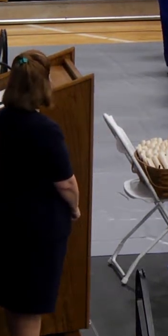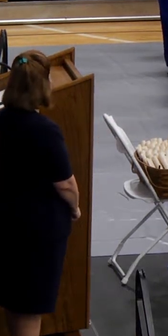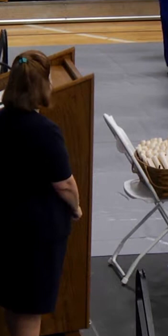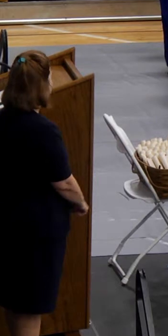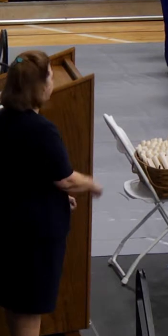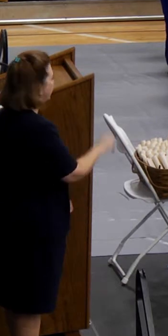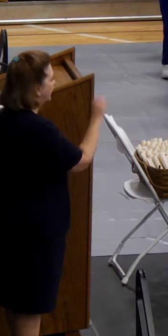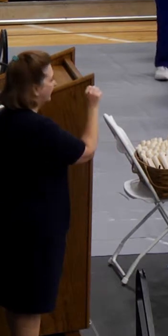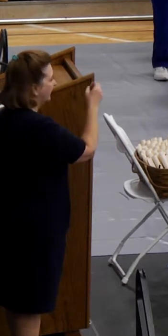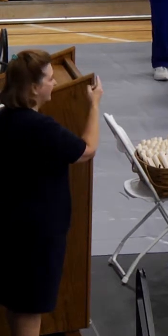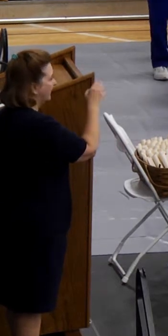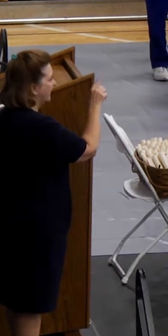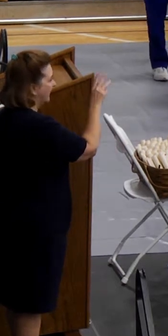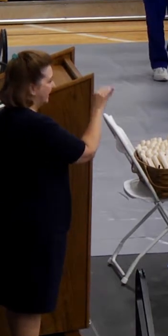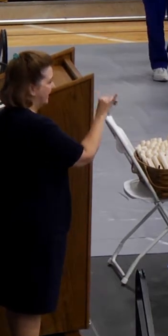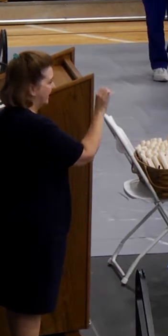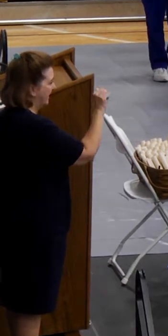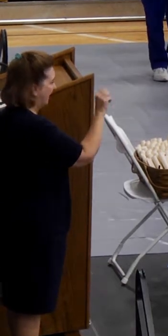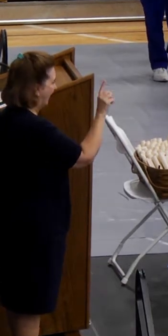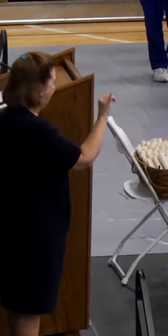Shelby Bitten.